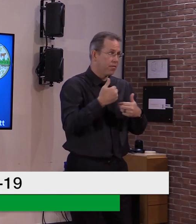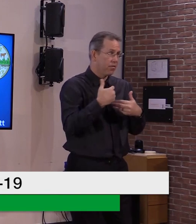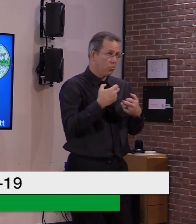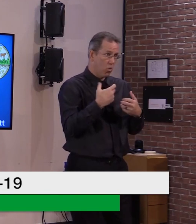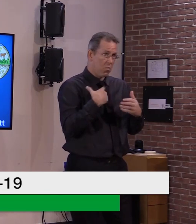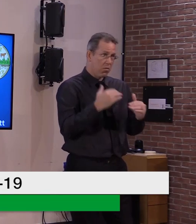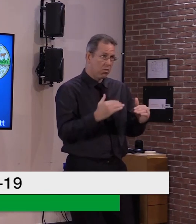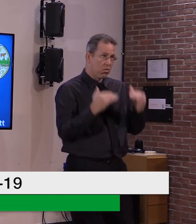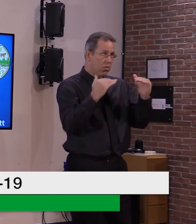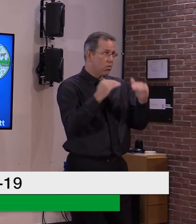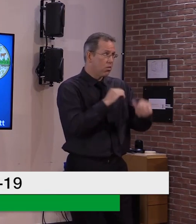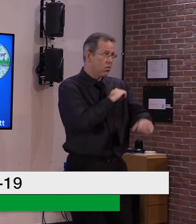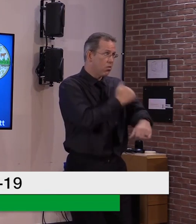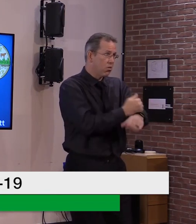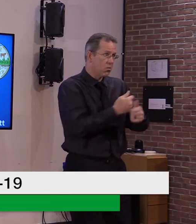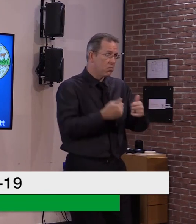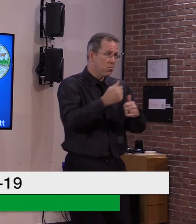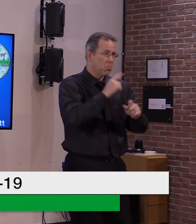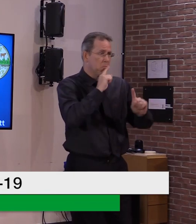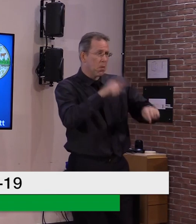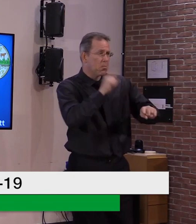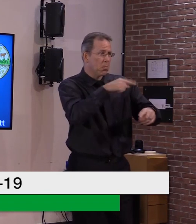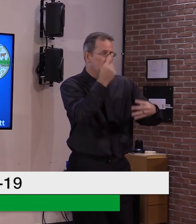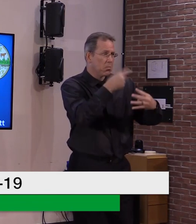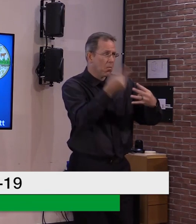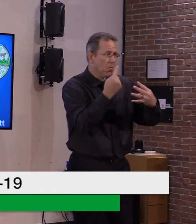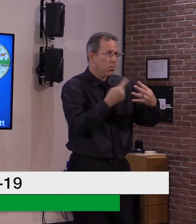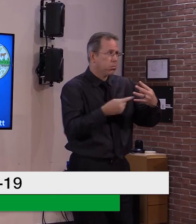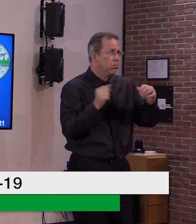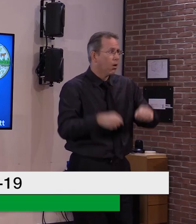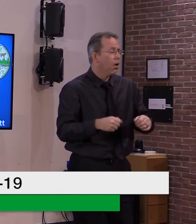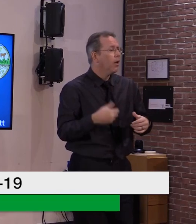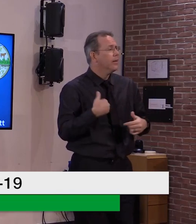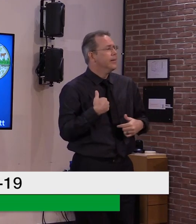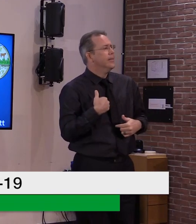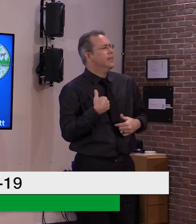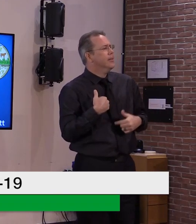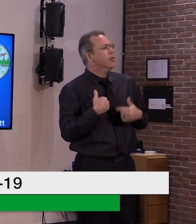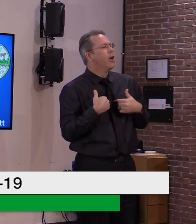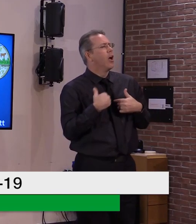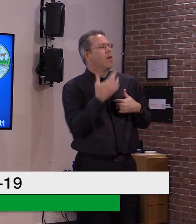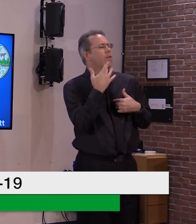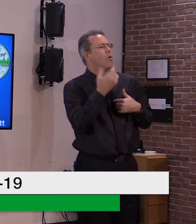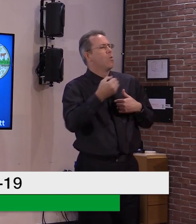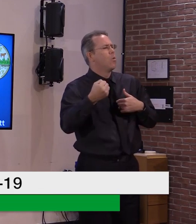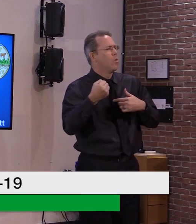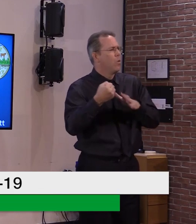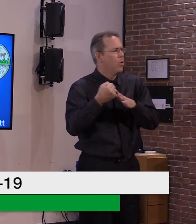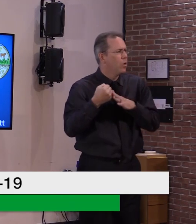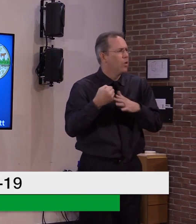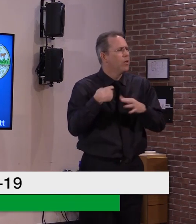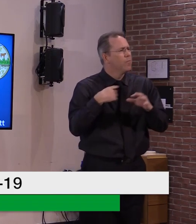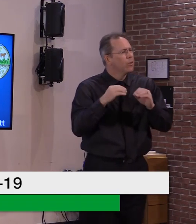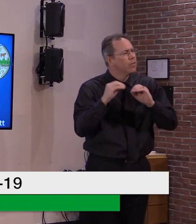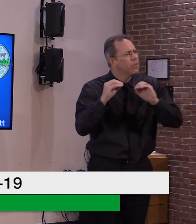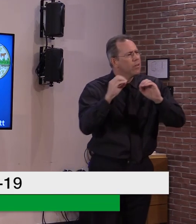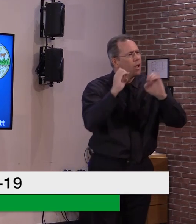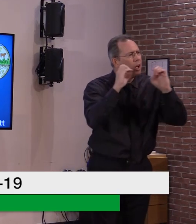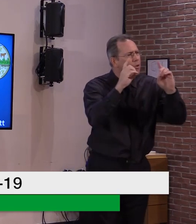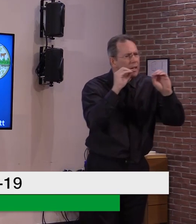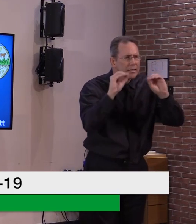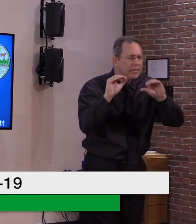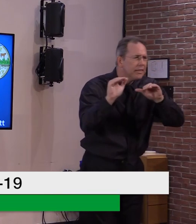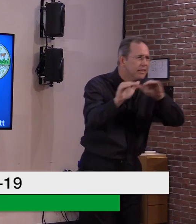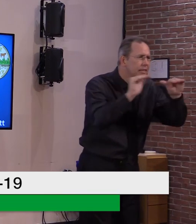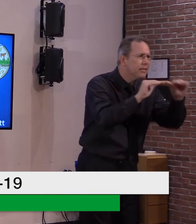tools except in egregious cases i mean take for example the situation in rutland with the gym um we ended up